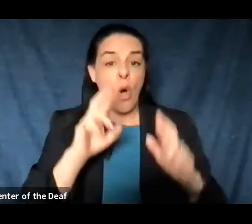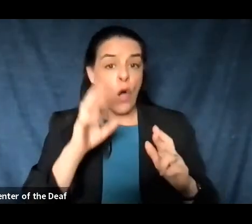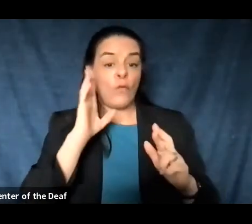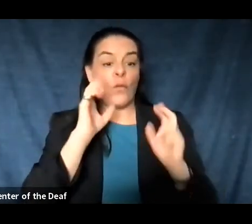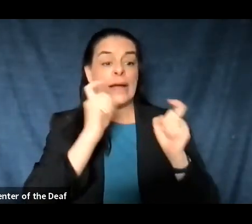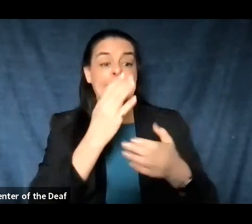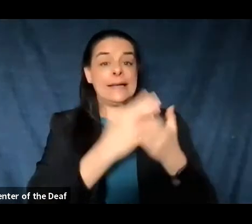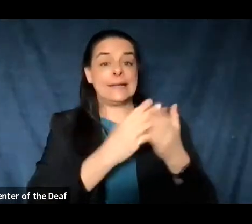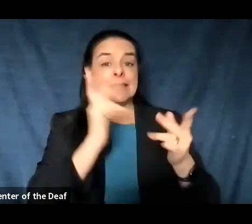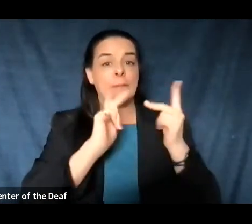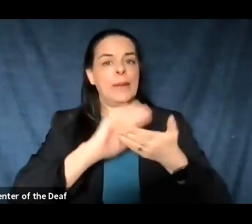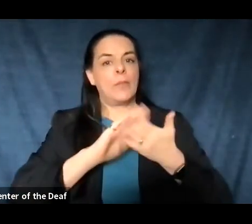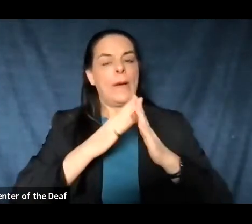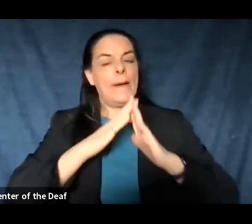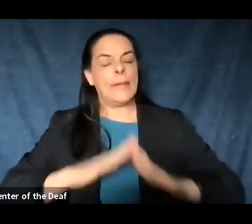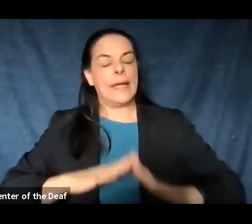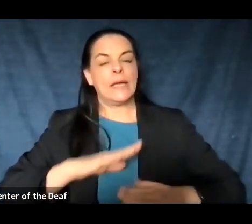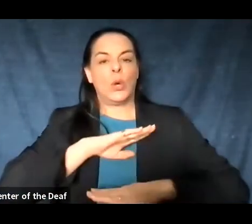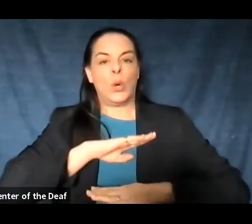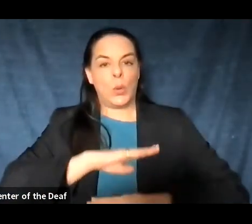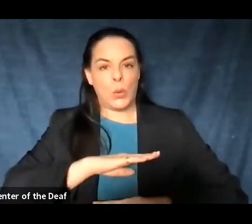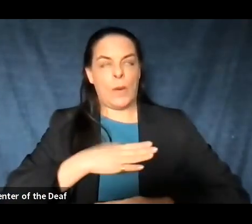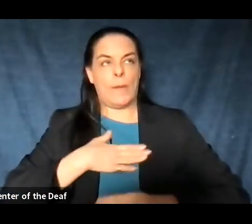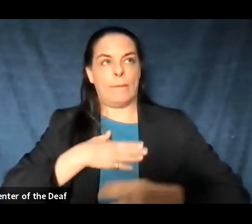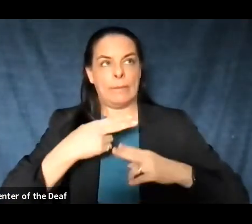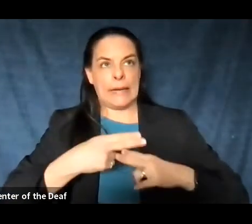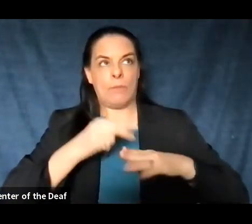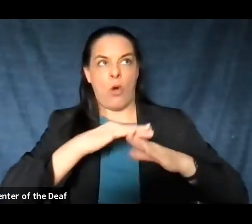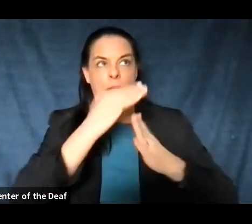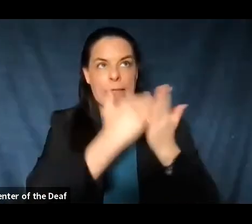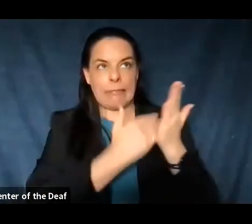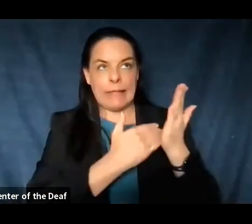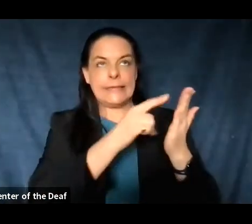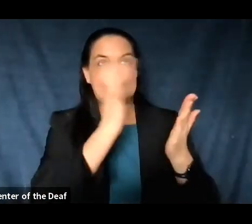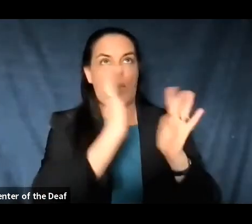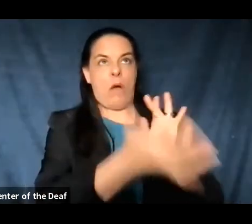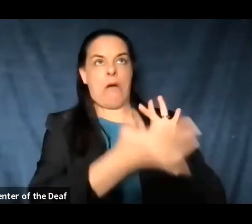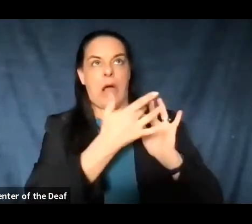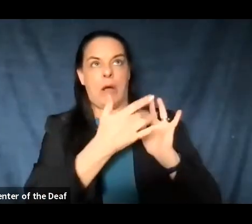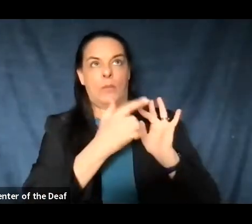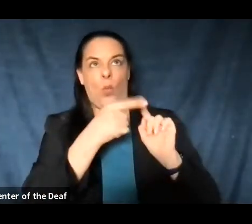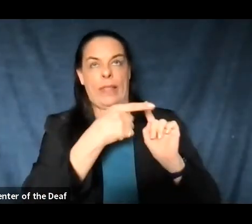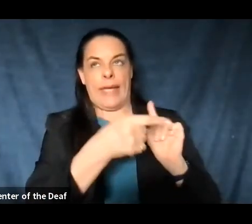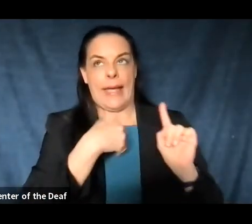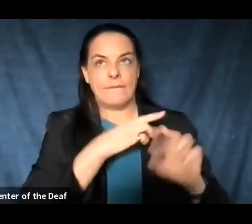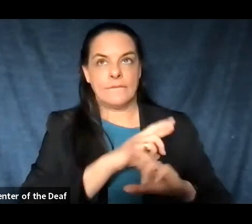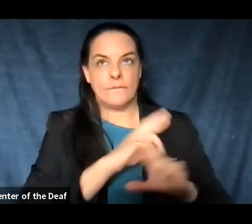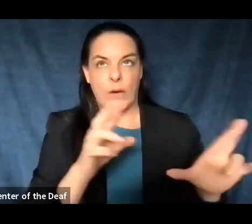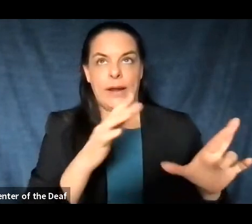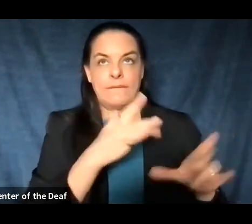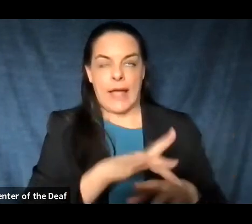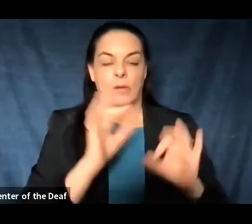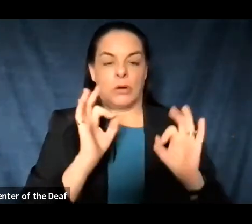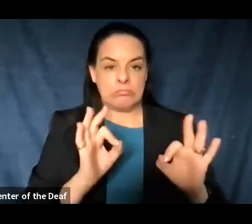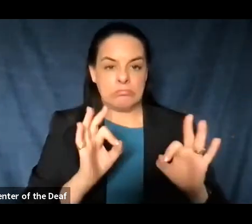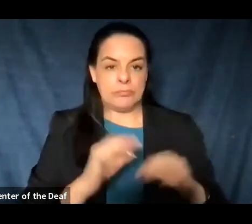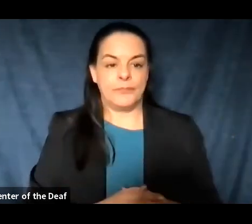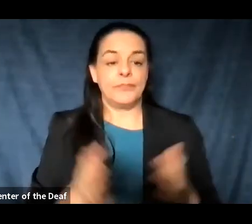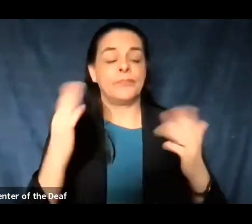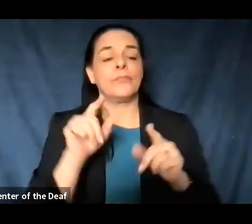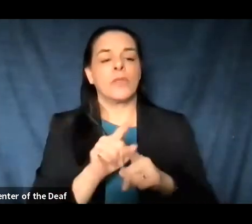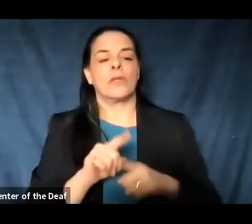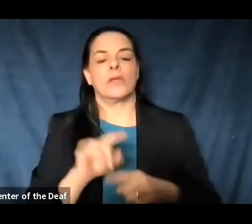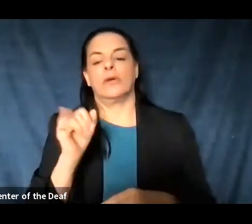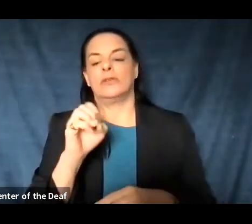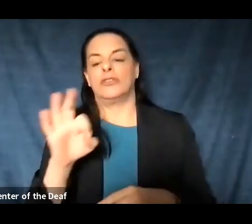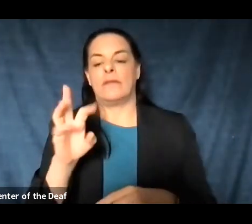little bit peace of mind that they're on a list, and we will reach out when we have vaccine available. Also from Jeff with WATE,